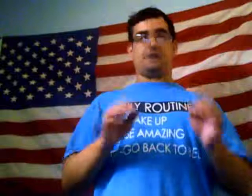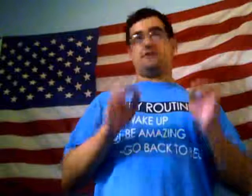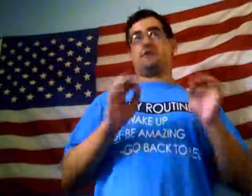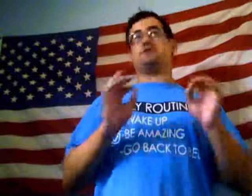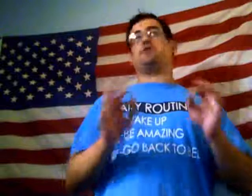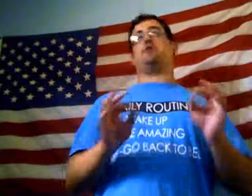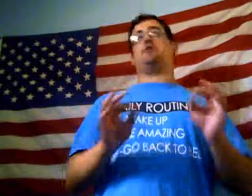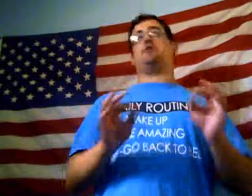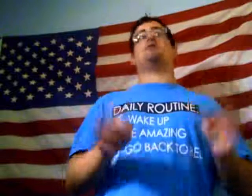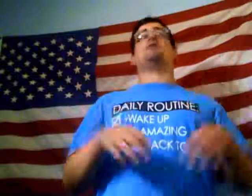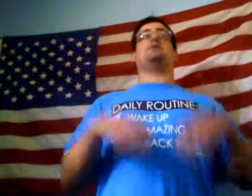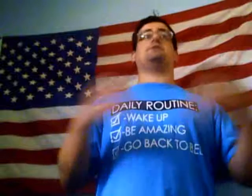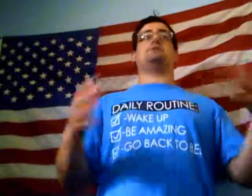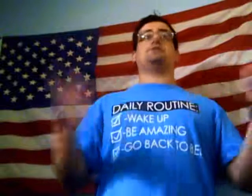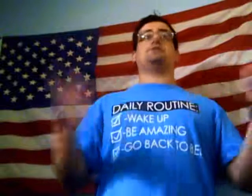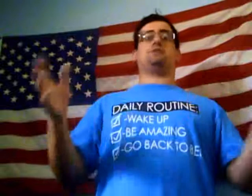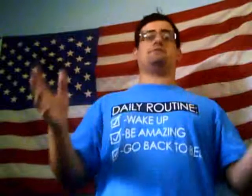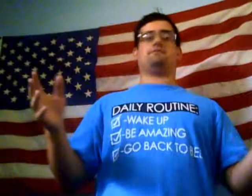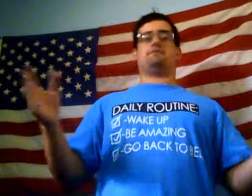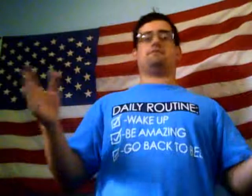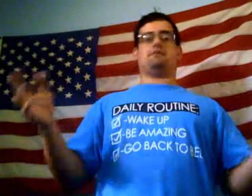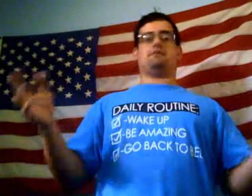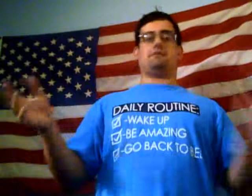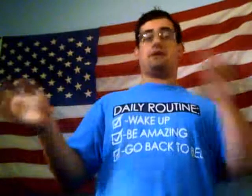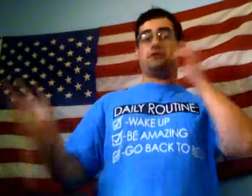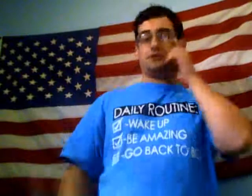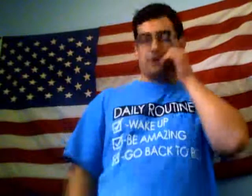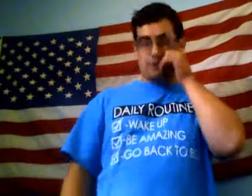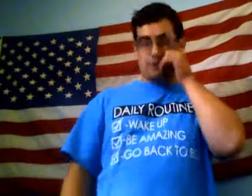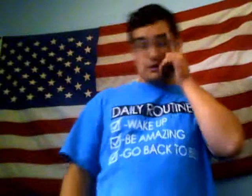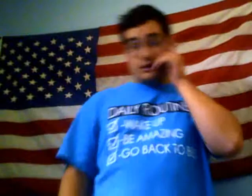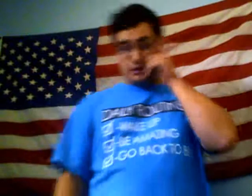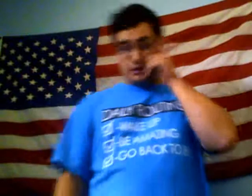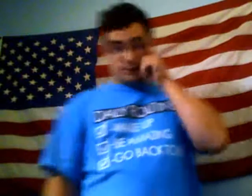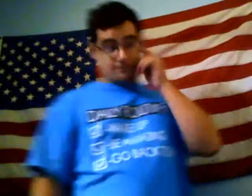election of 1912, which is basically about 100 years ago.